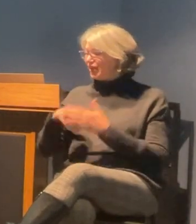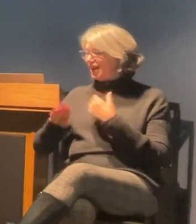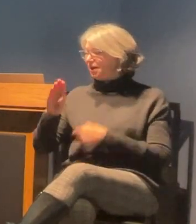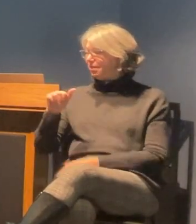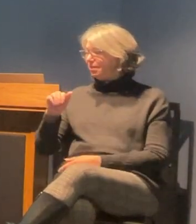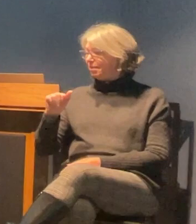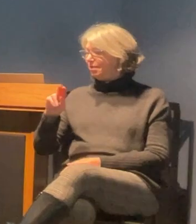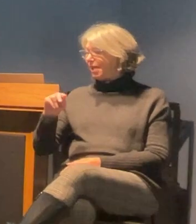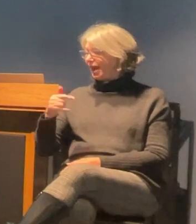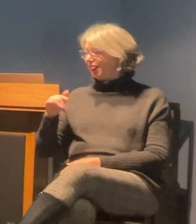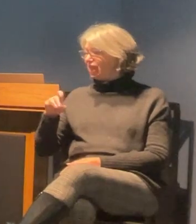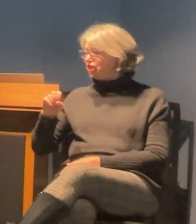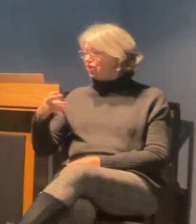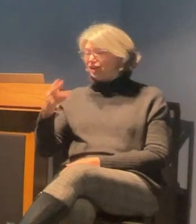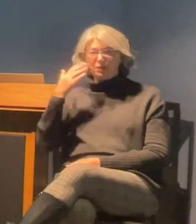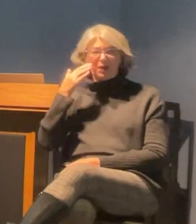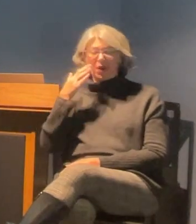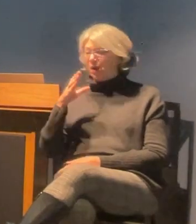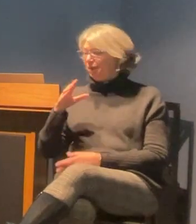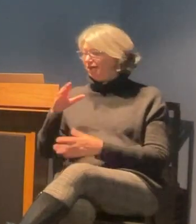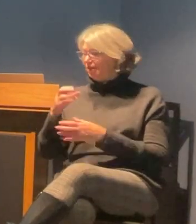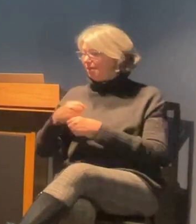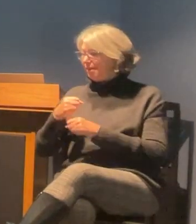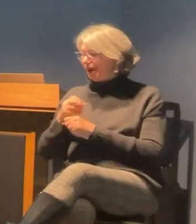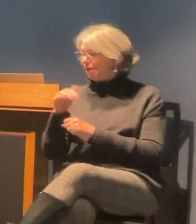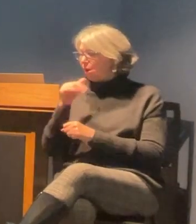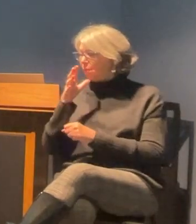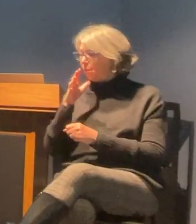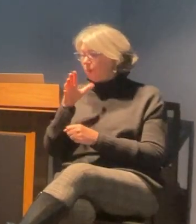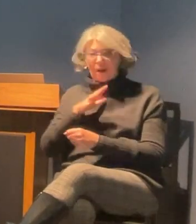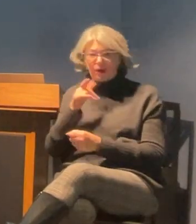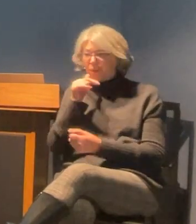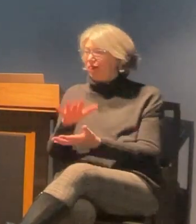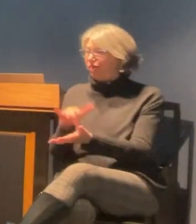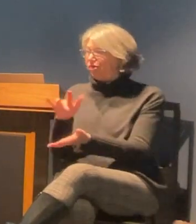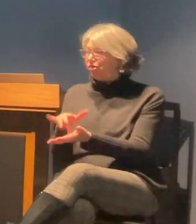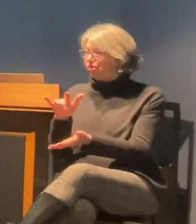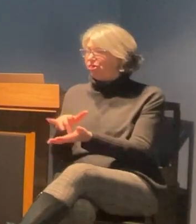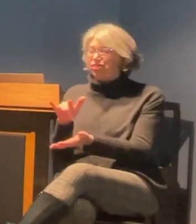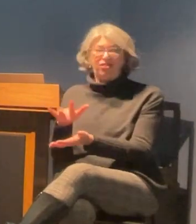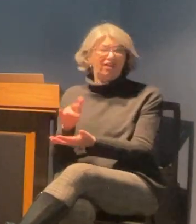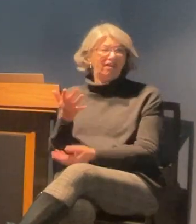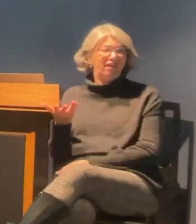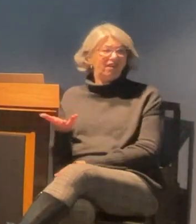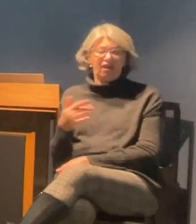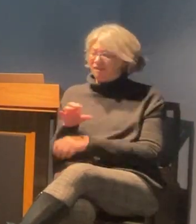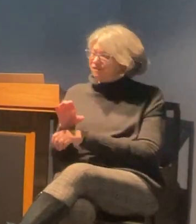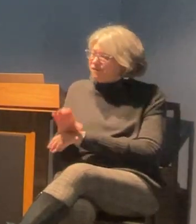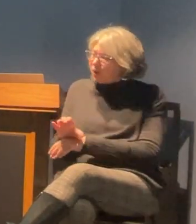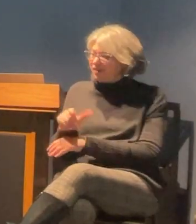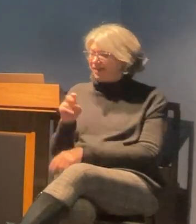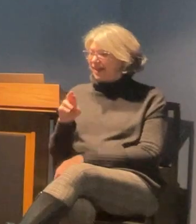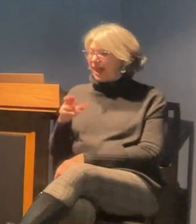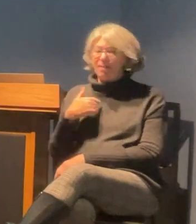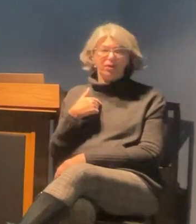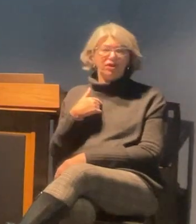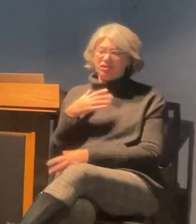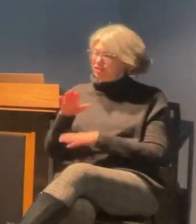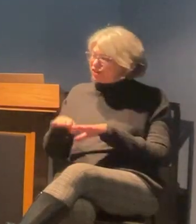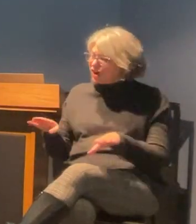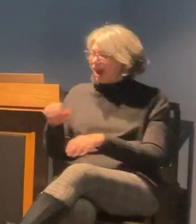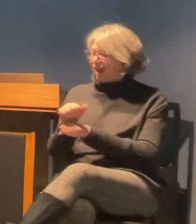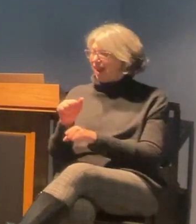made by women many times. Yes, many times forced labor, child labor